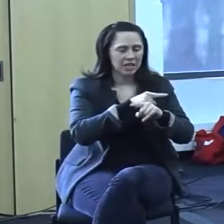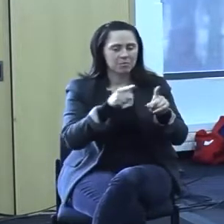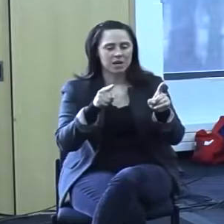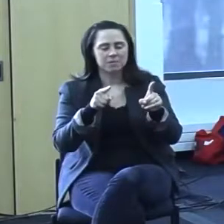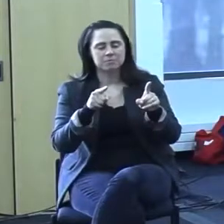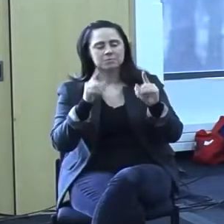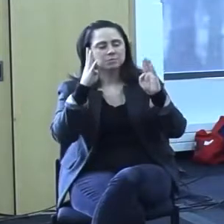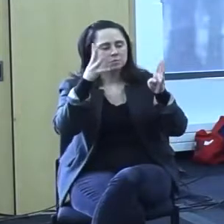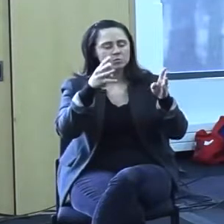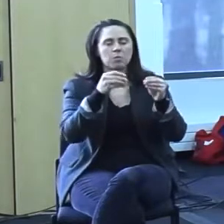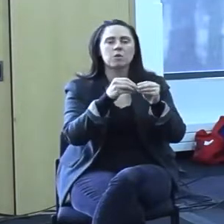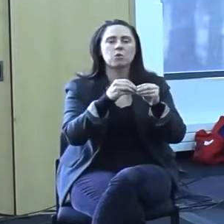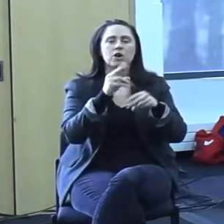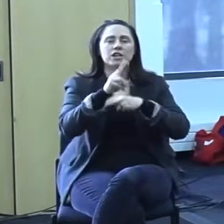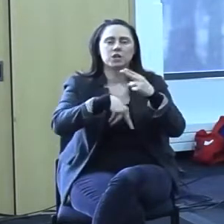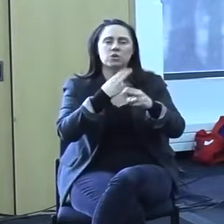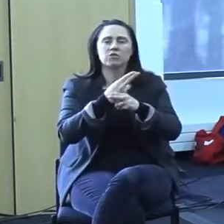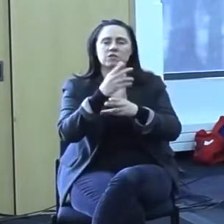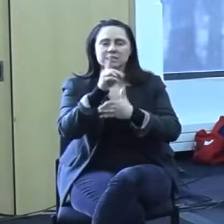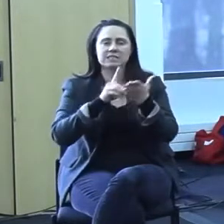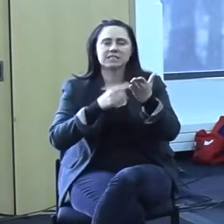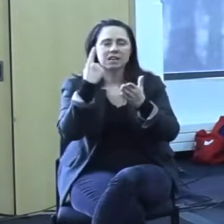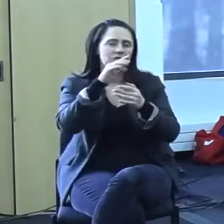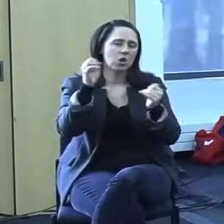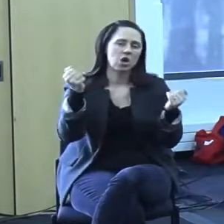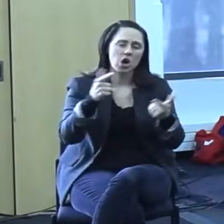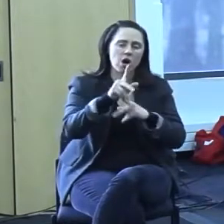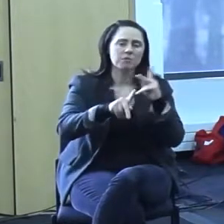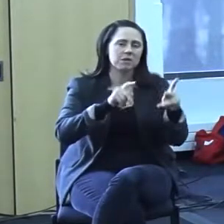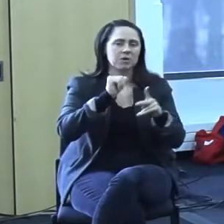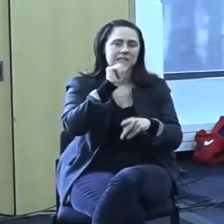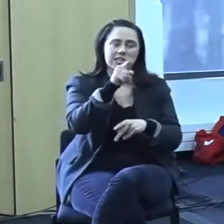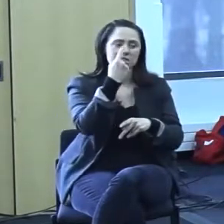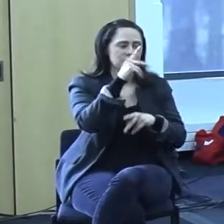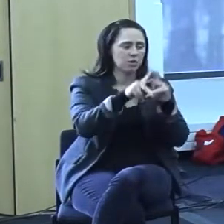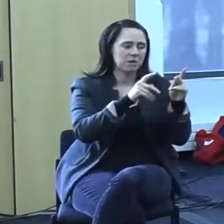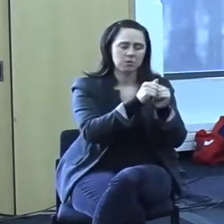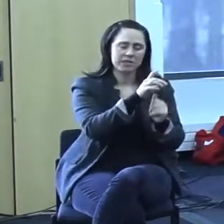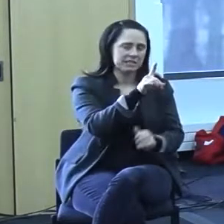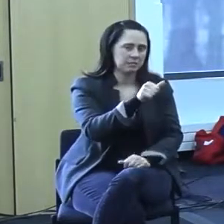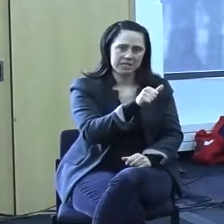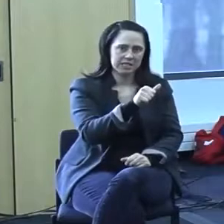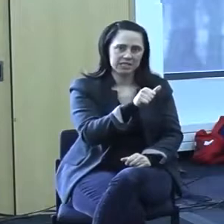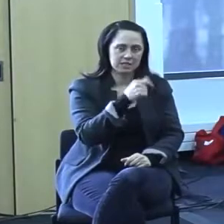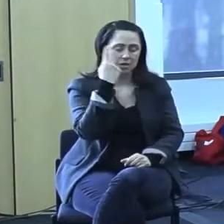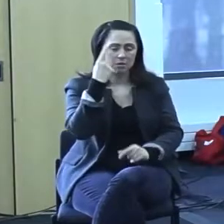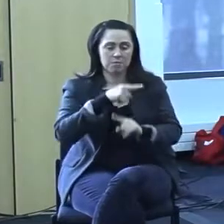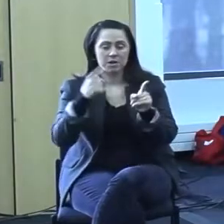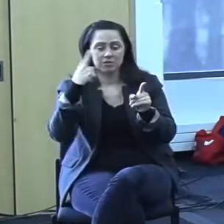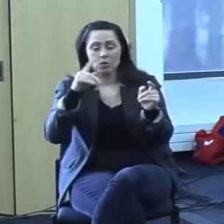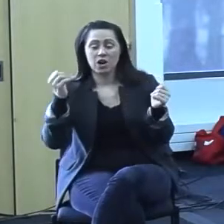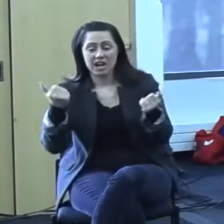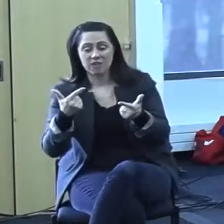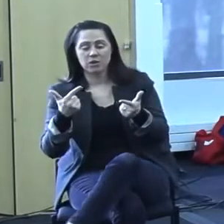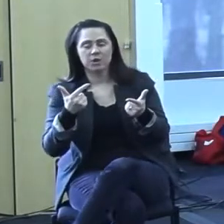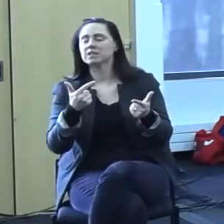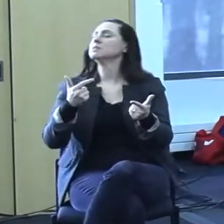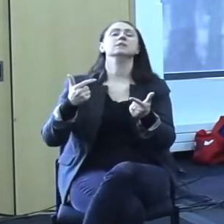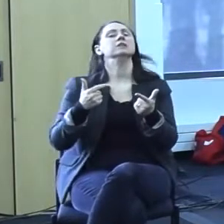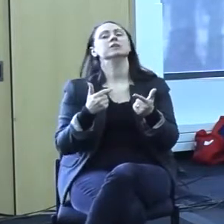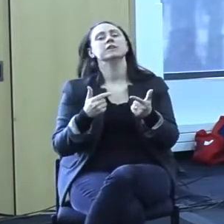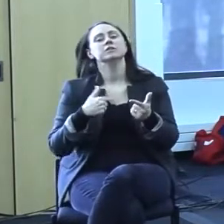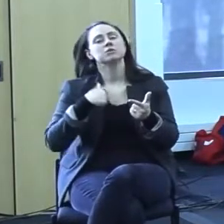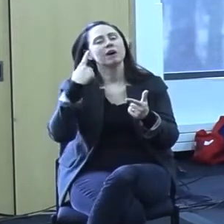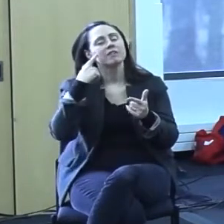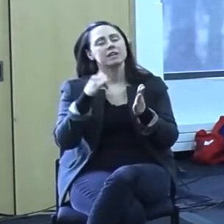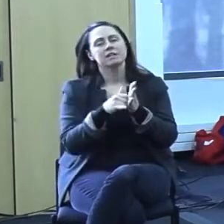the more like universal, like design for all, not just for people with disabilities, but for everyone. Um, so